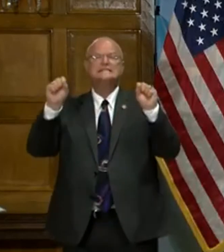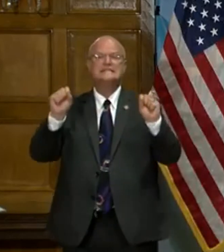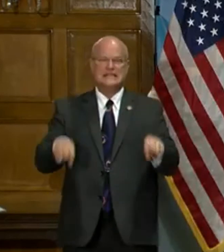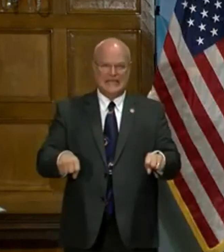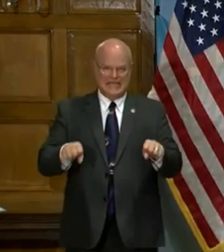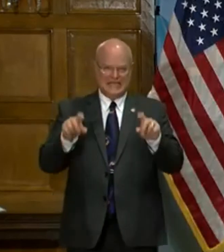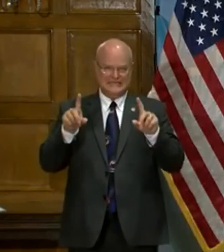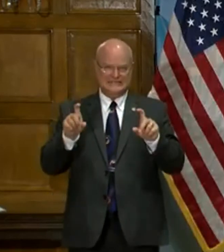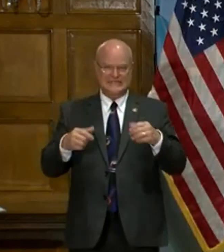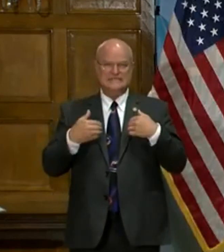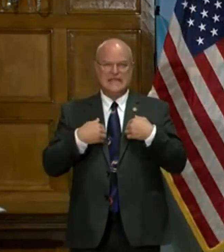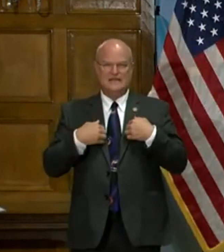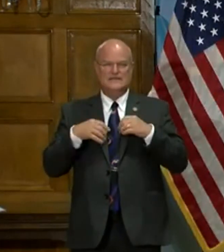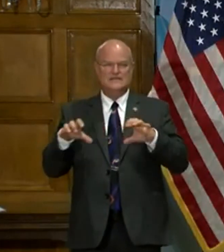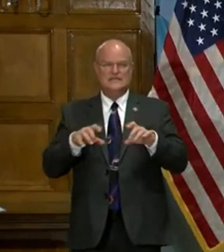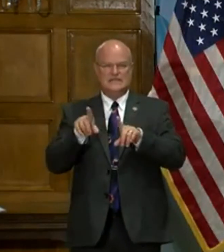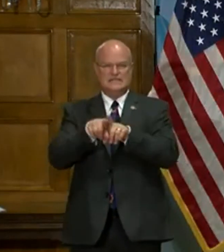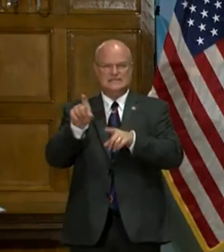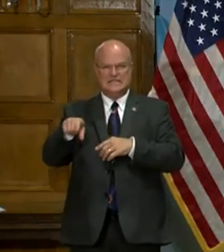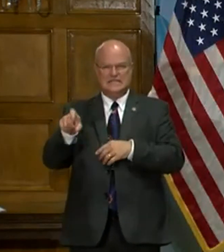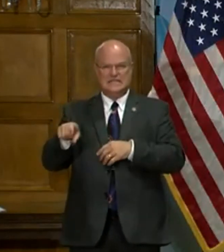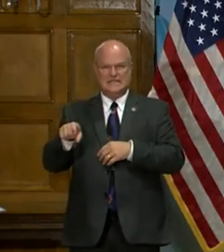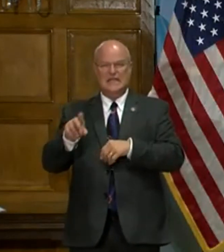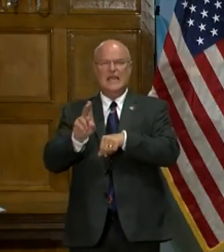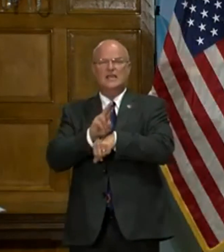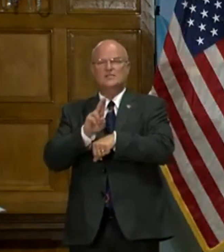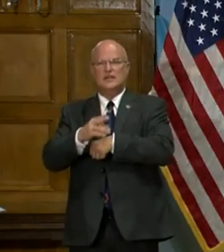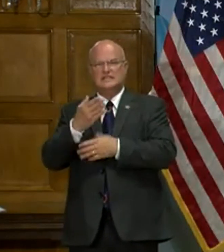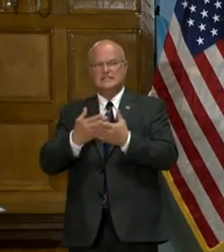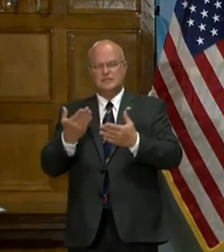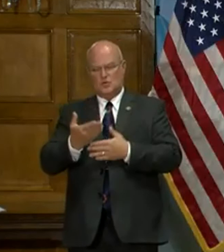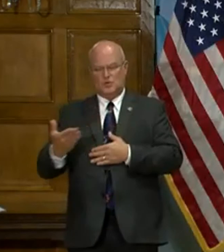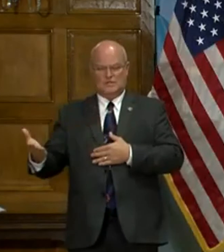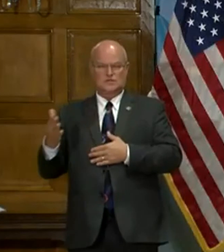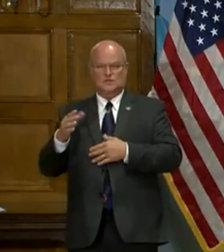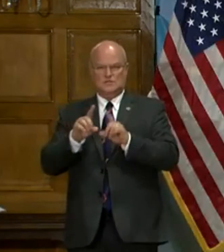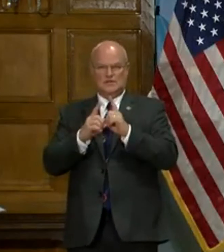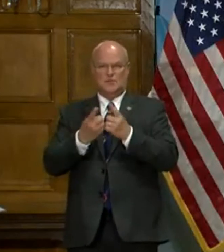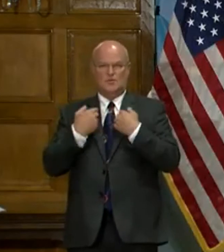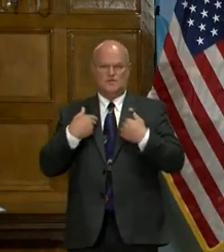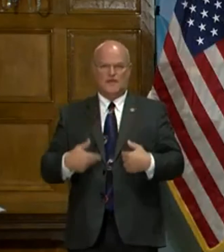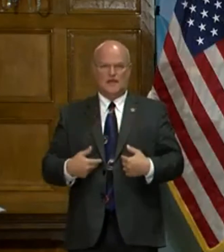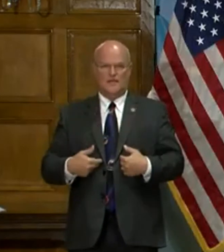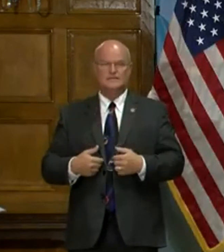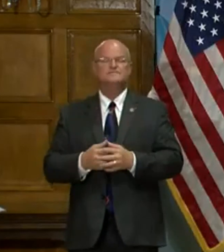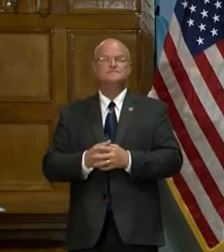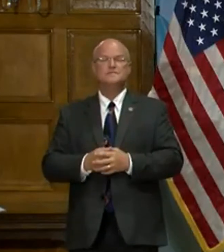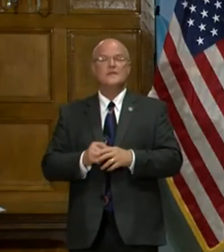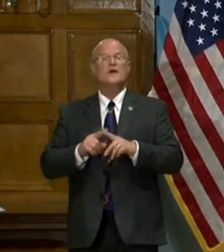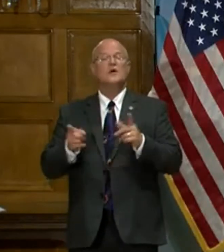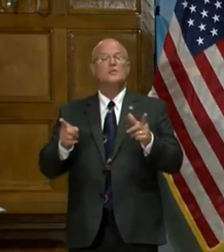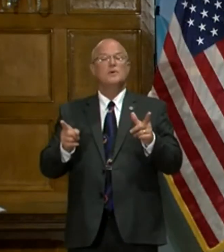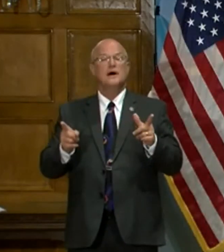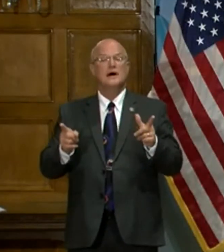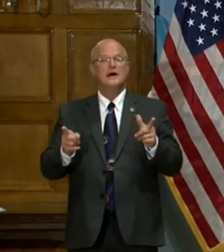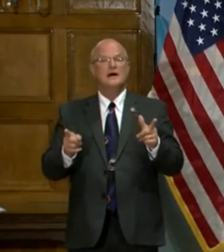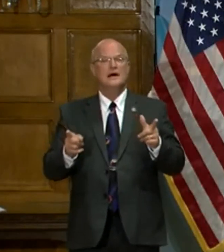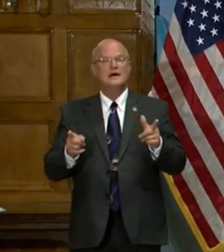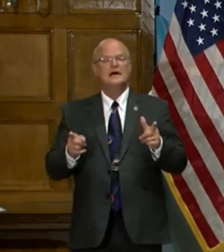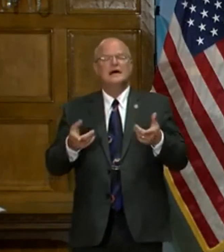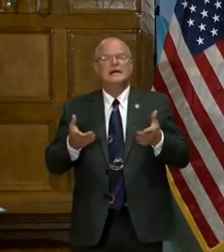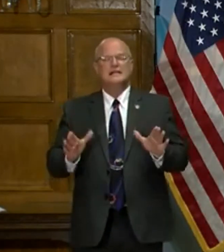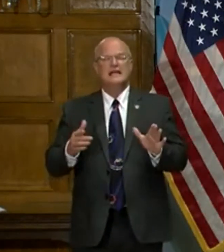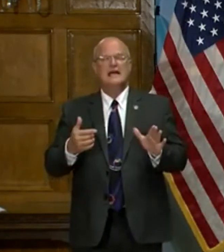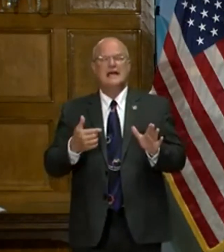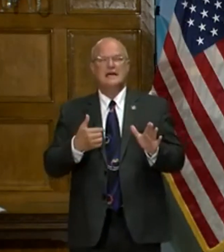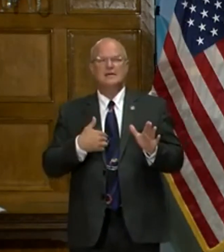can have the test done that's needed, and utilizing some of the resources of the Department of Health. But let me paint this